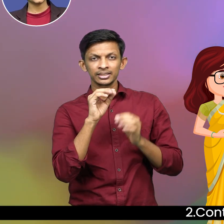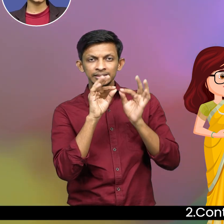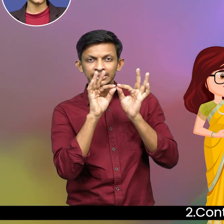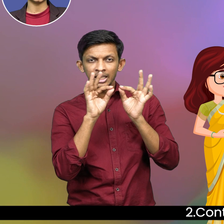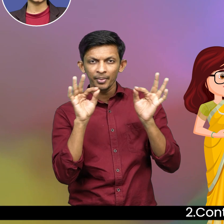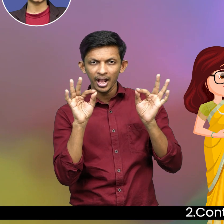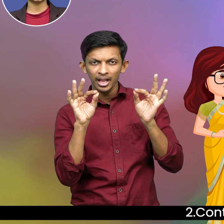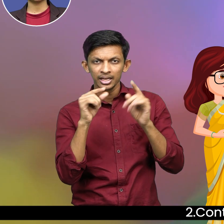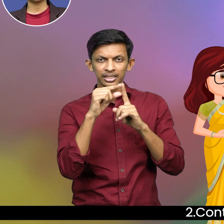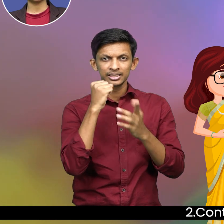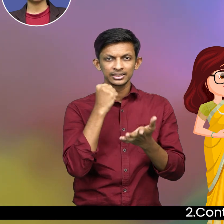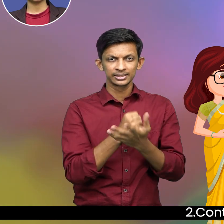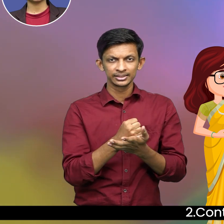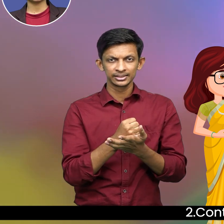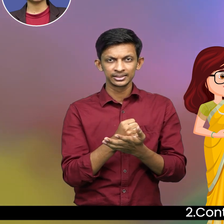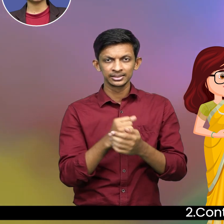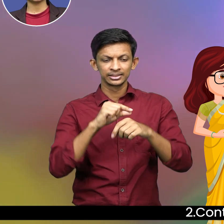Contain living cells.